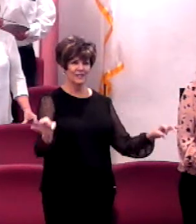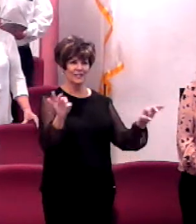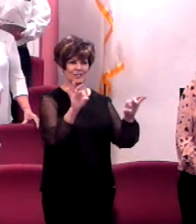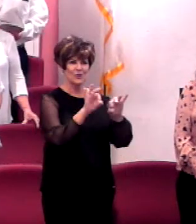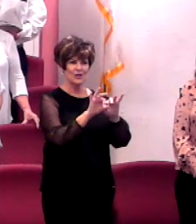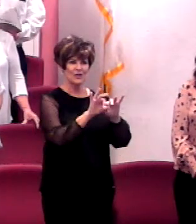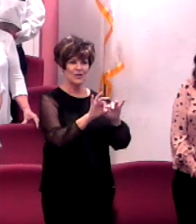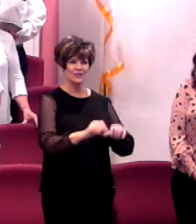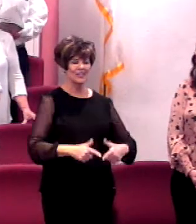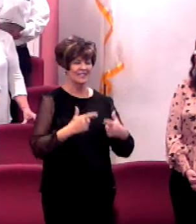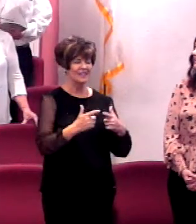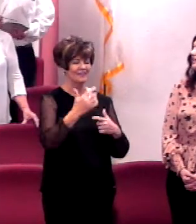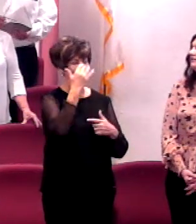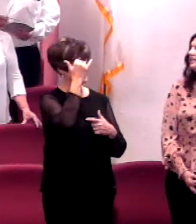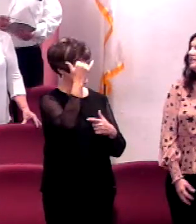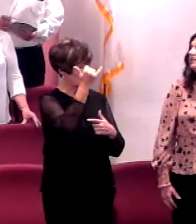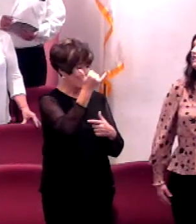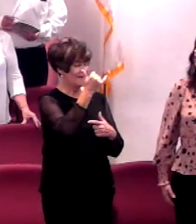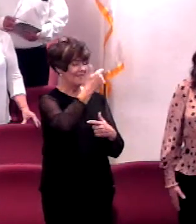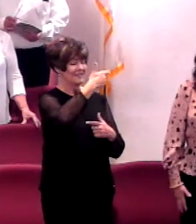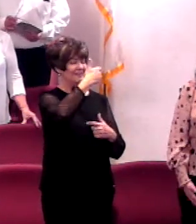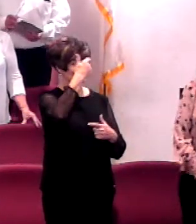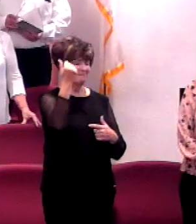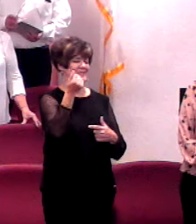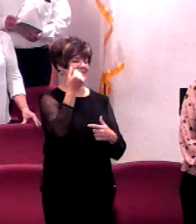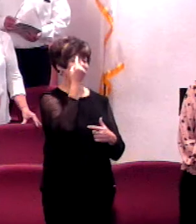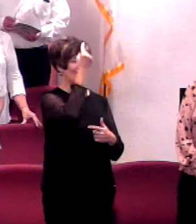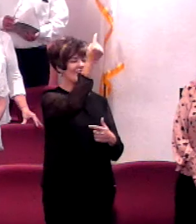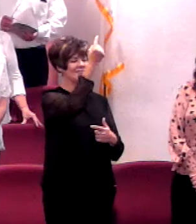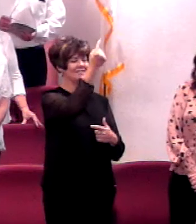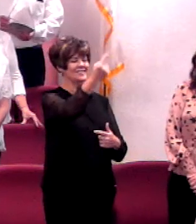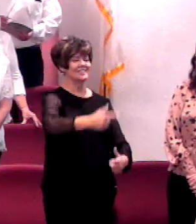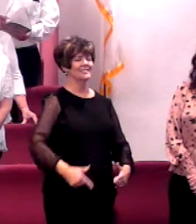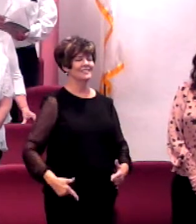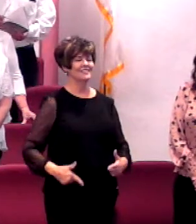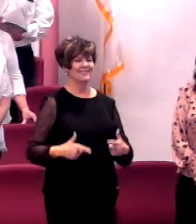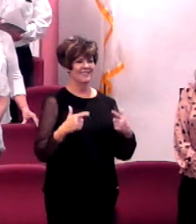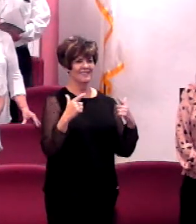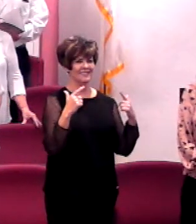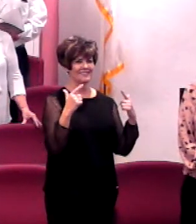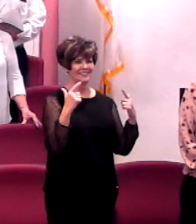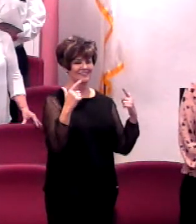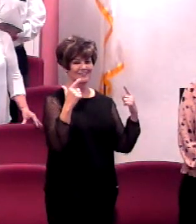life is worth the living just because He